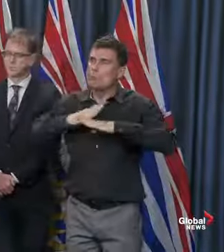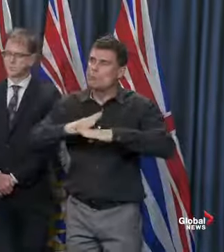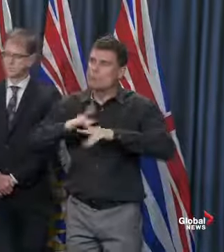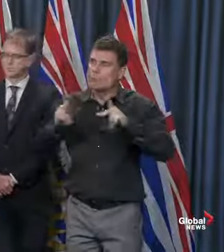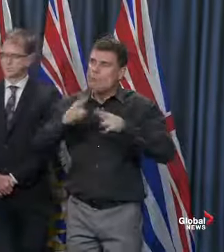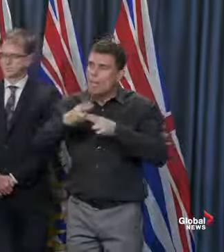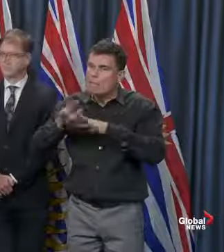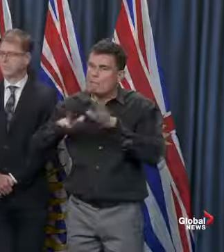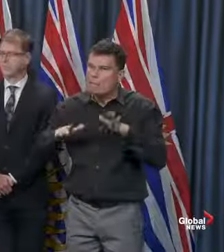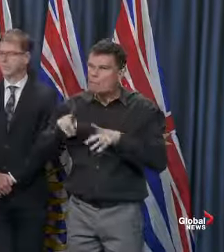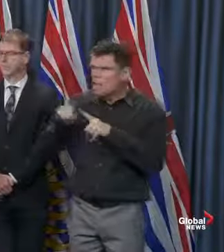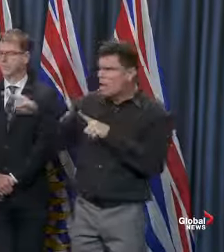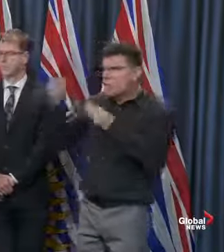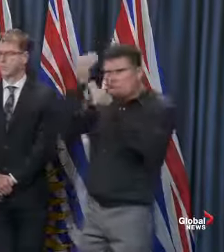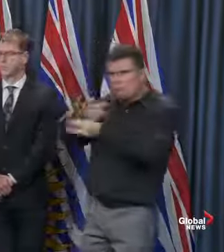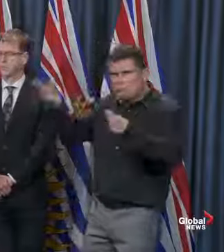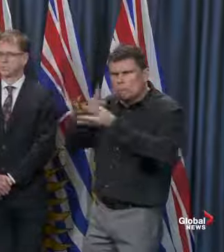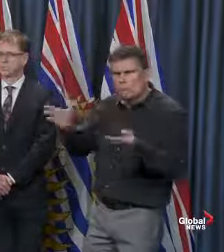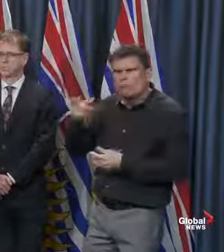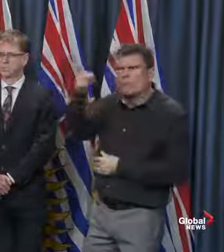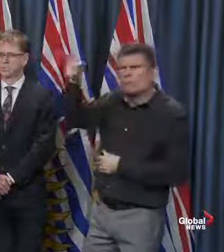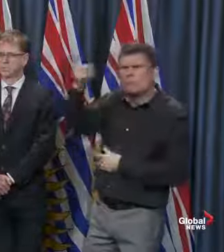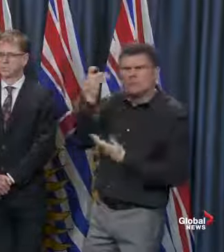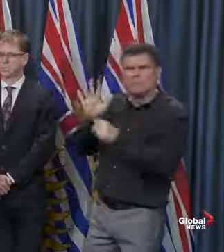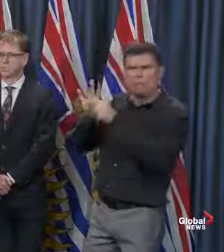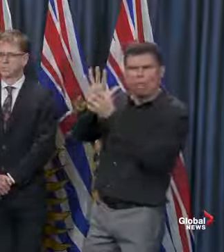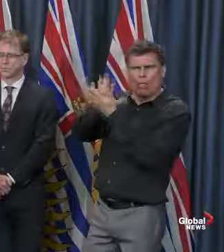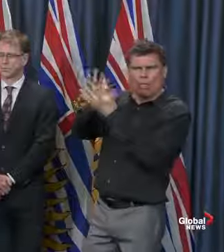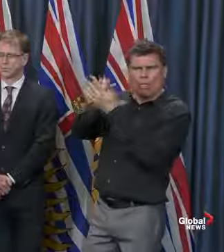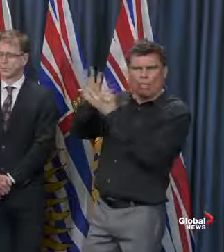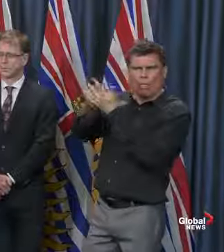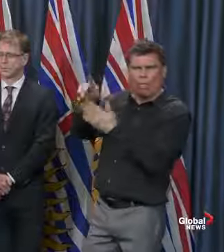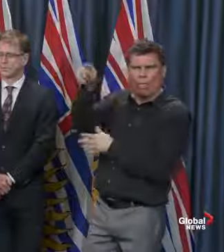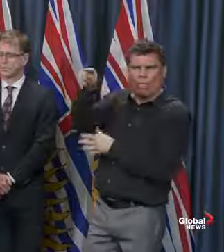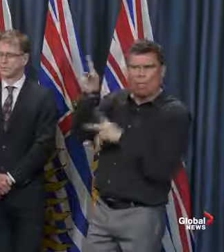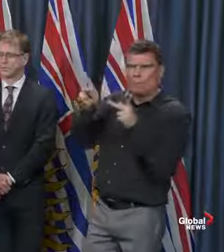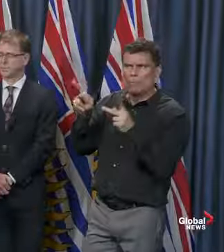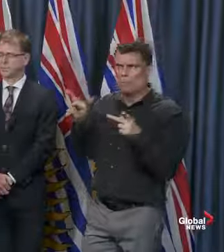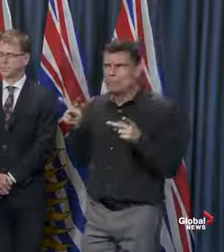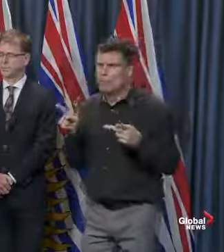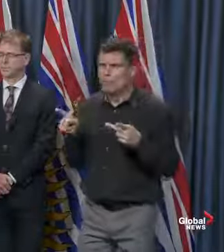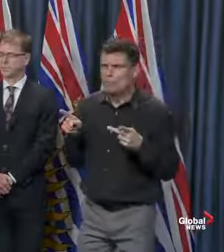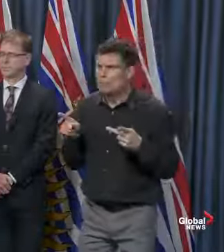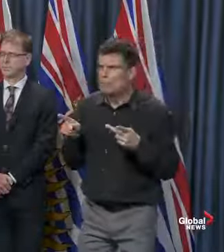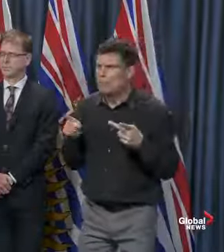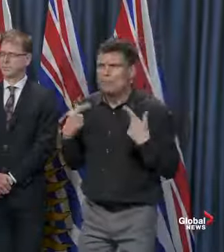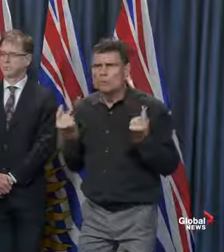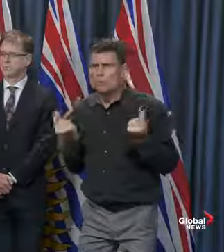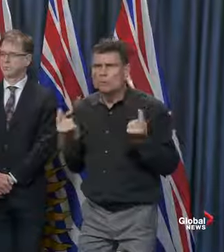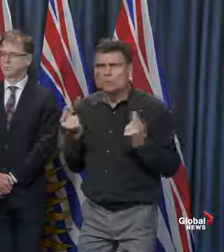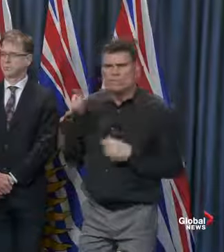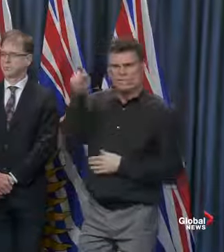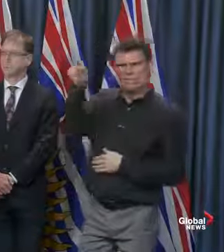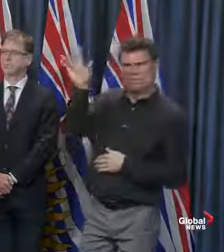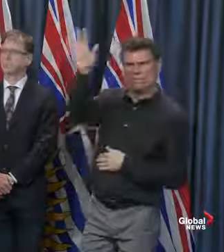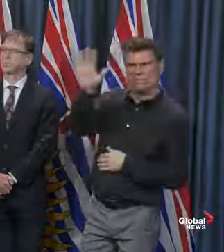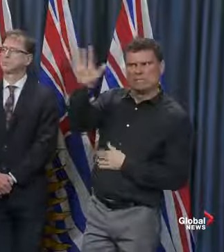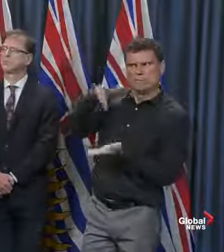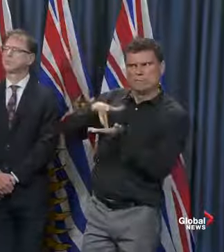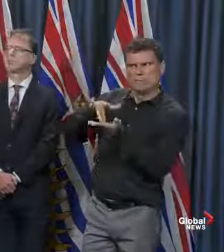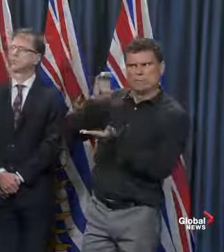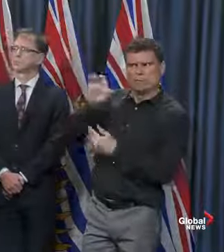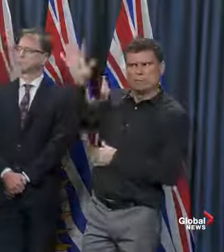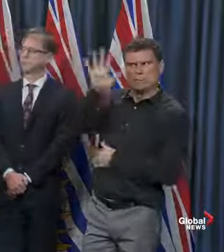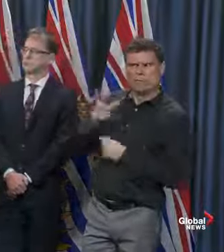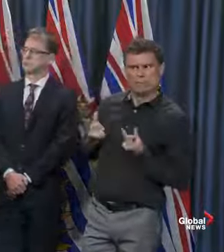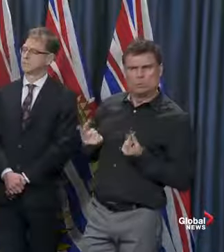unnecessary fear and rumors, and it doesn't allow people to make informed choices. Looking for a response to that. So